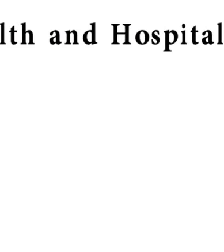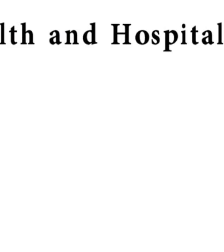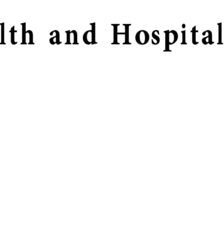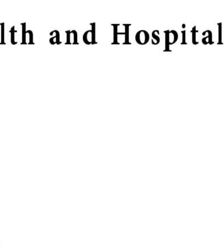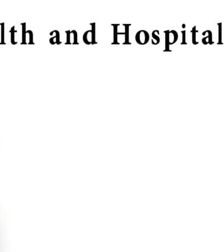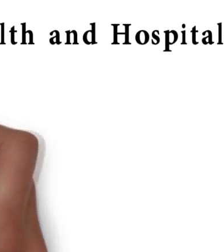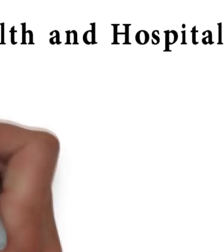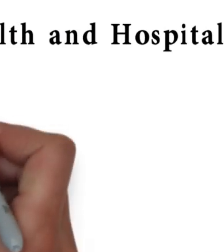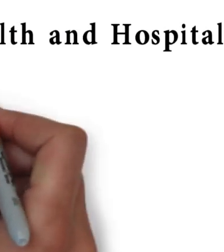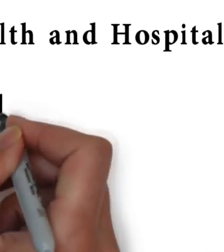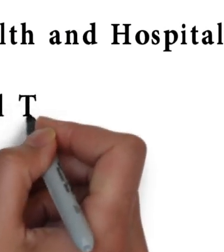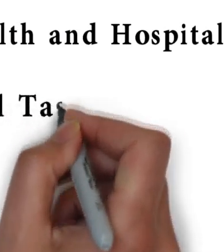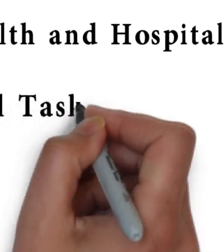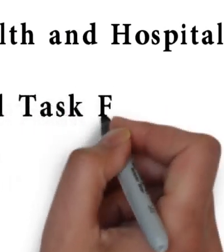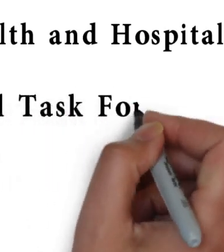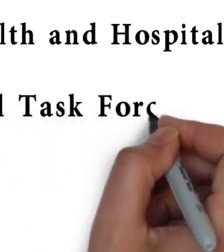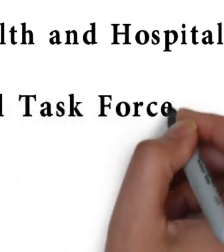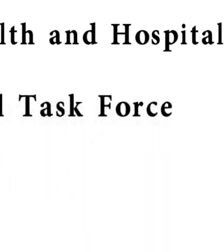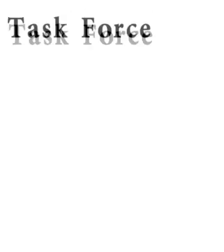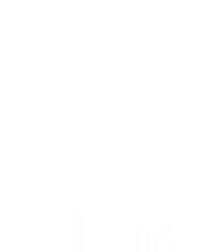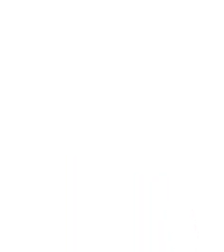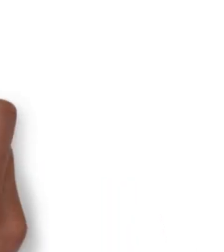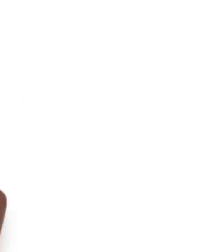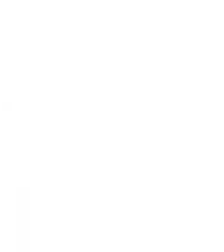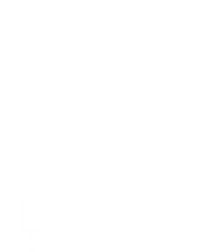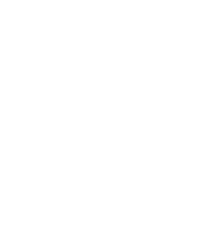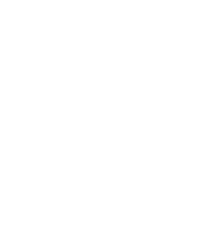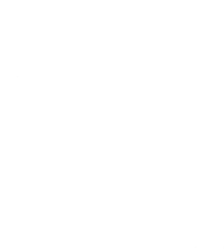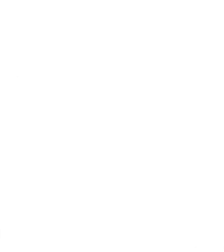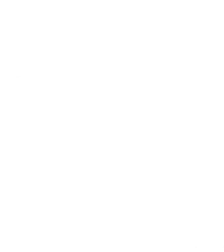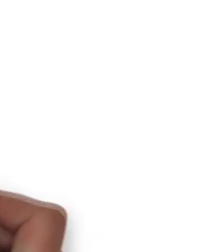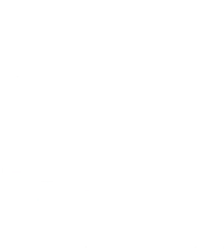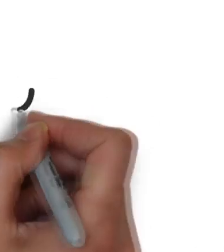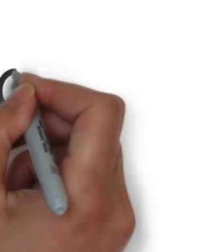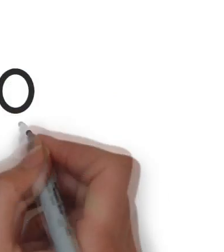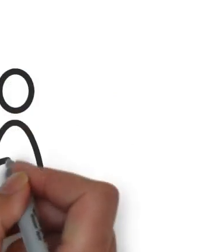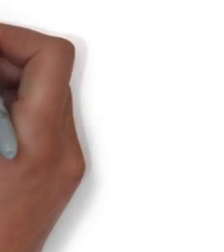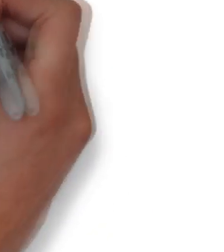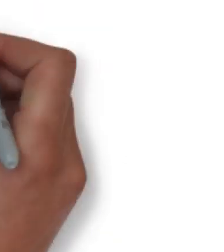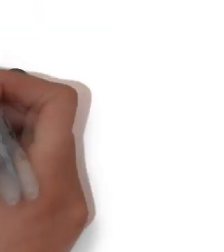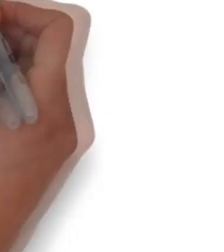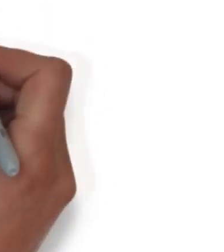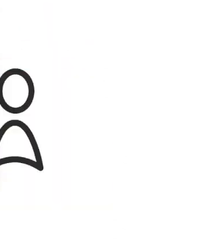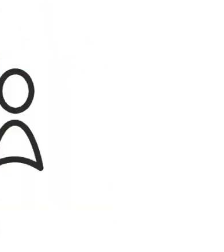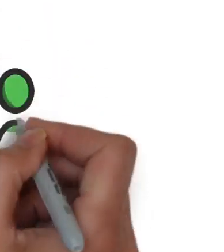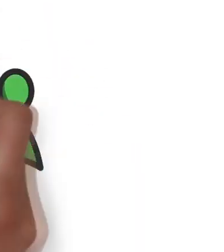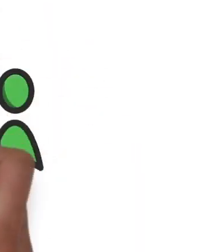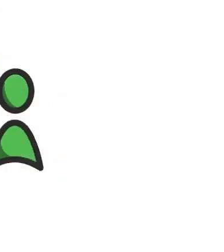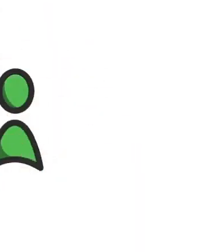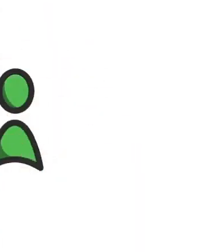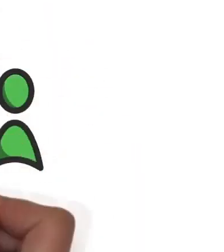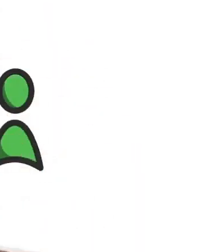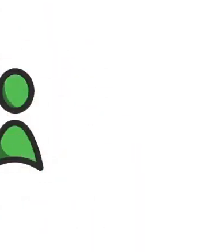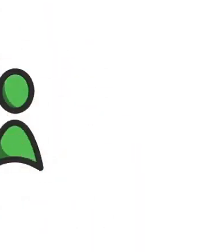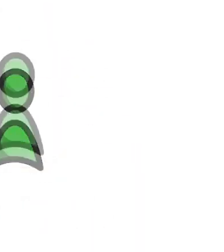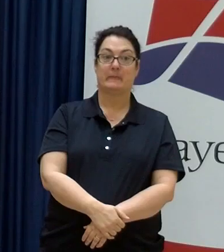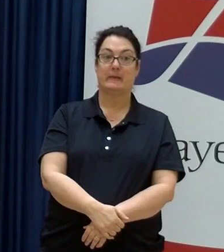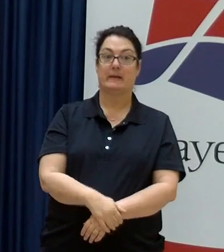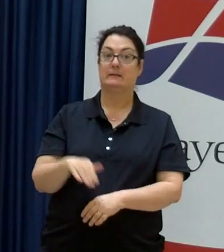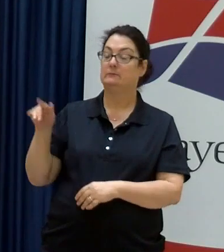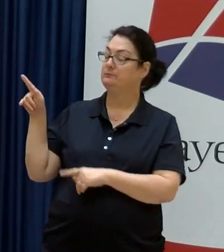is pushing for residents to continue social distancing. He says the goal is to maintain the success of limiting the spread of